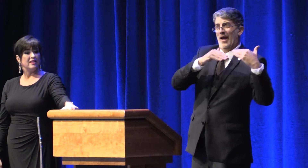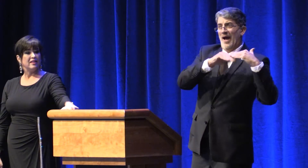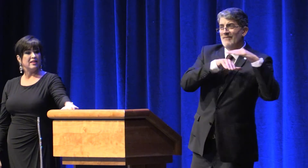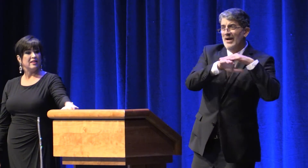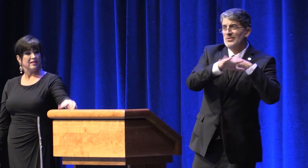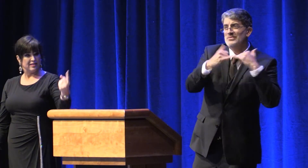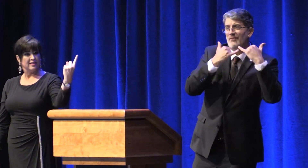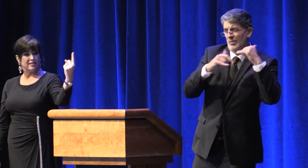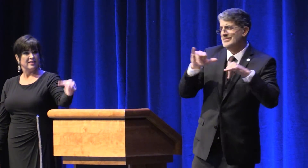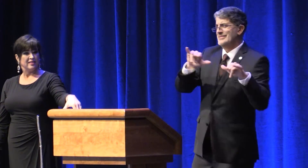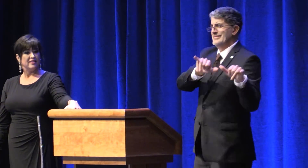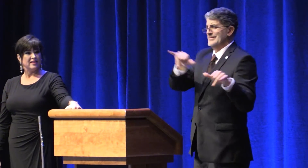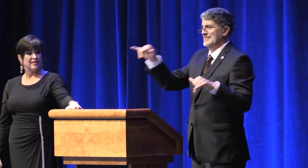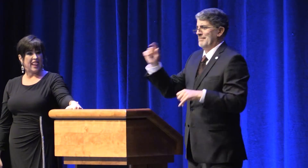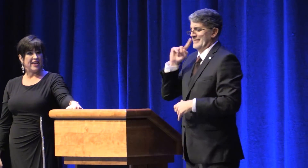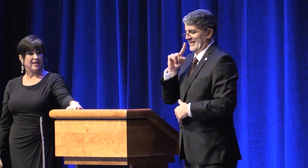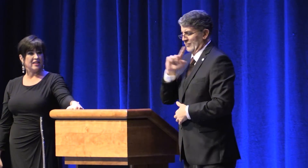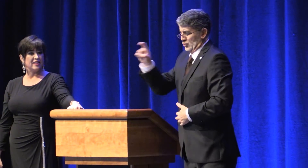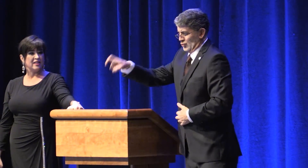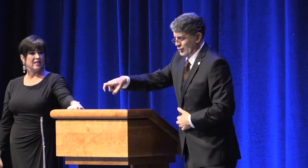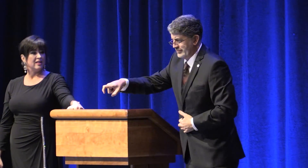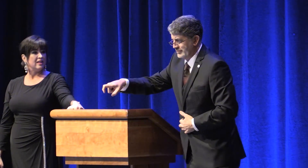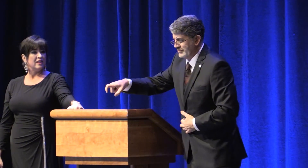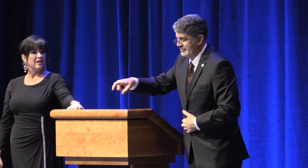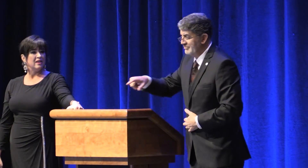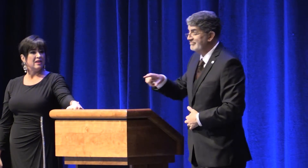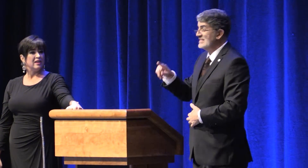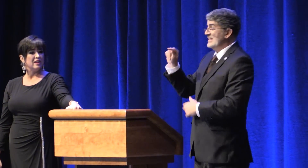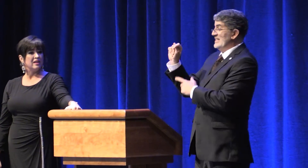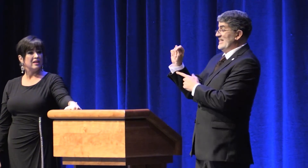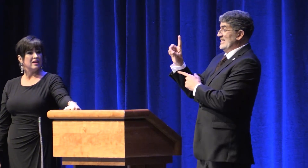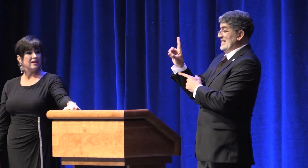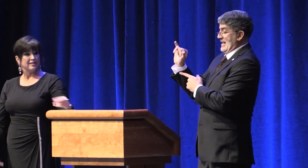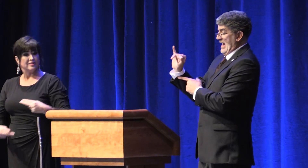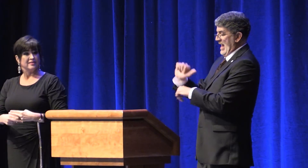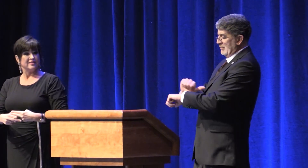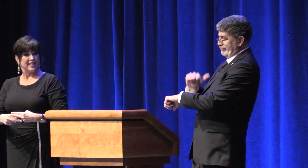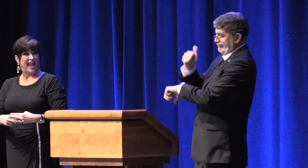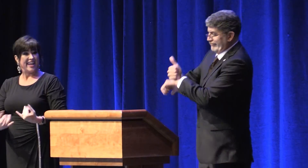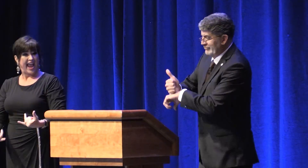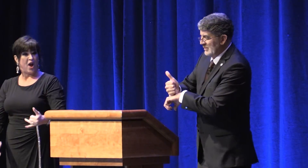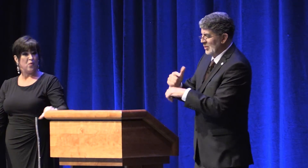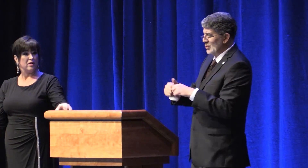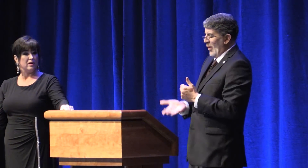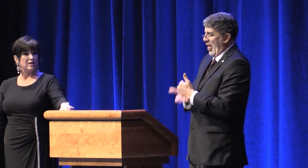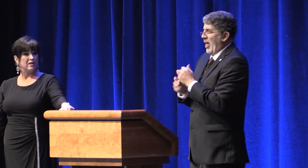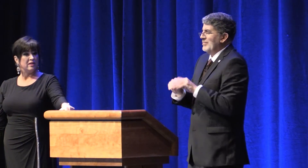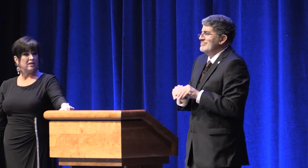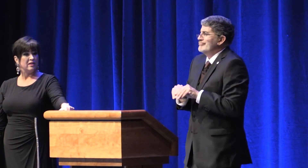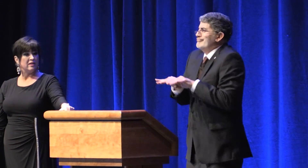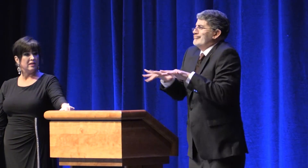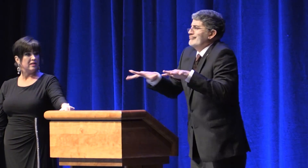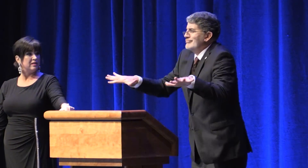access, just in parity to what hearing people had and deaf people needed. That was